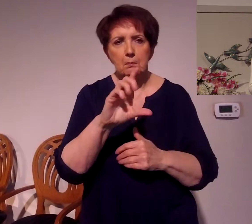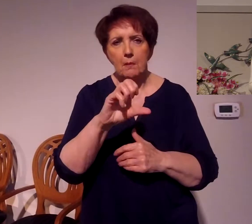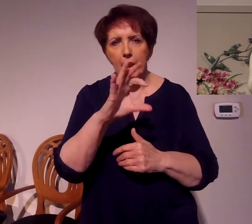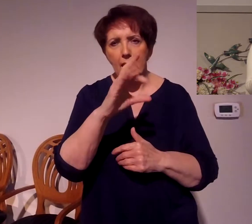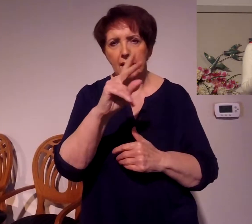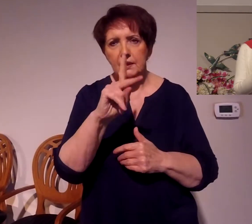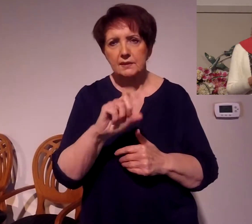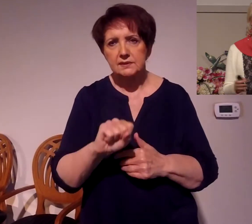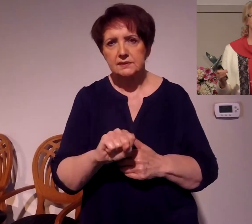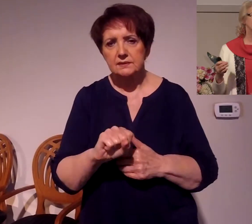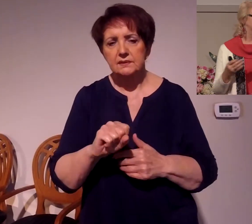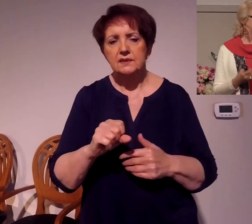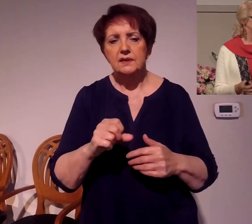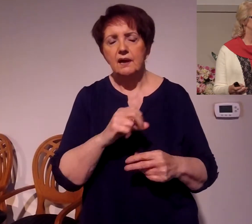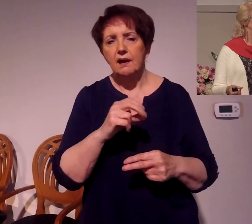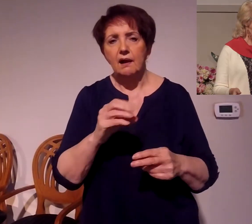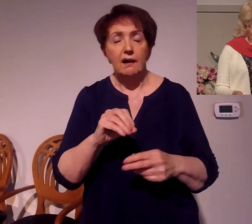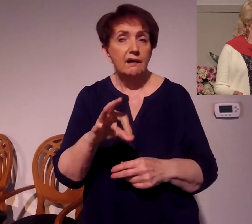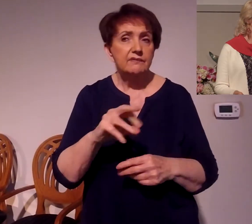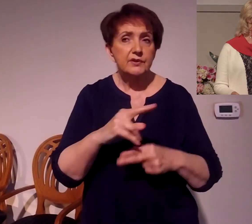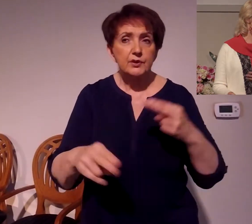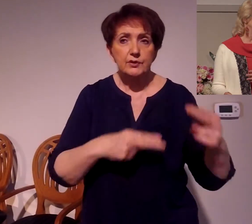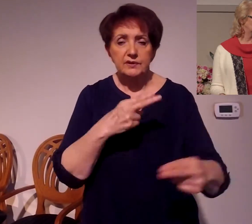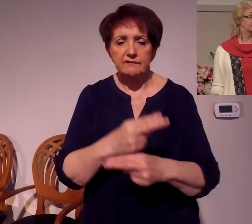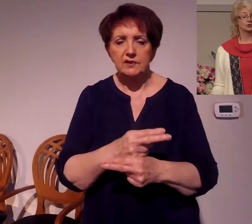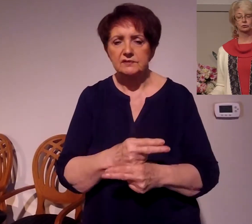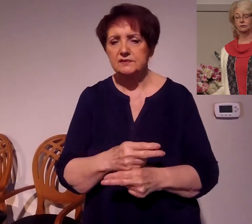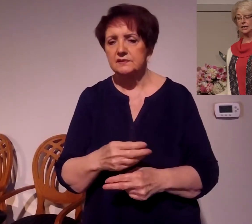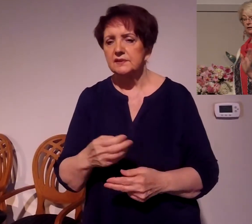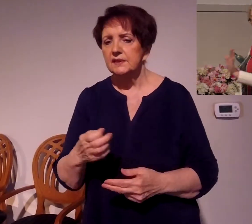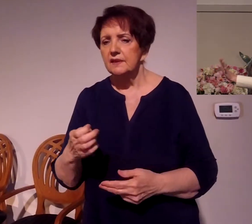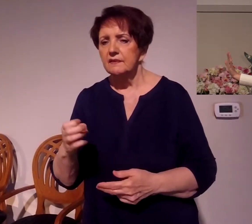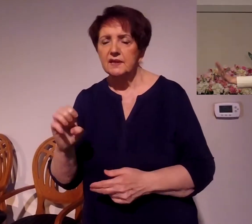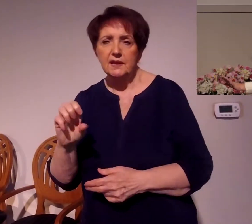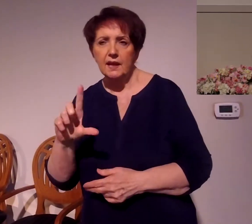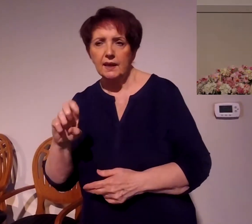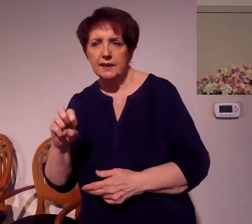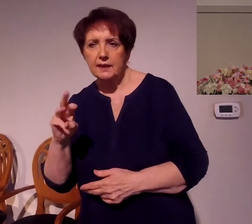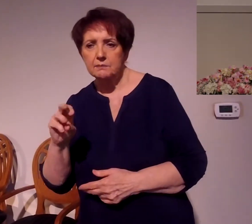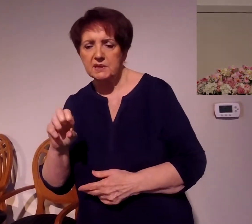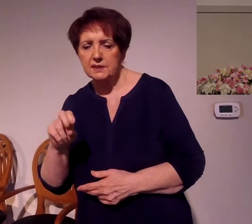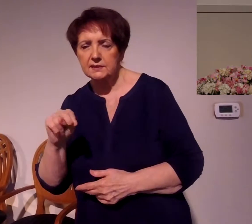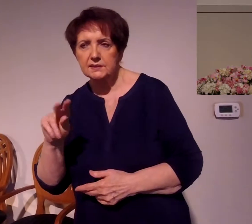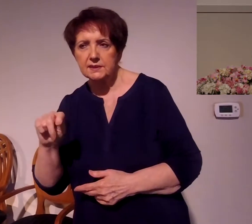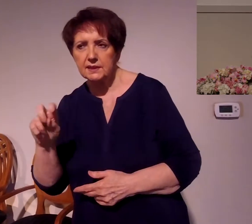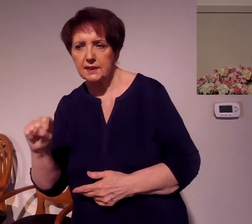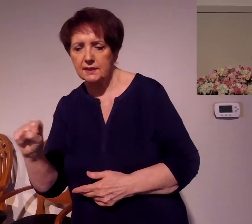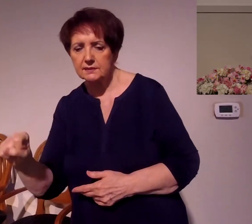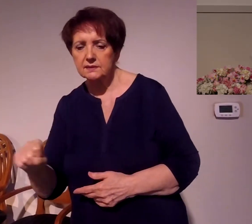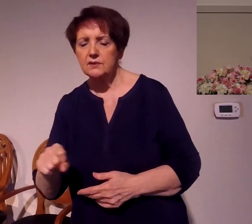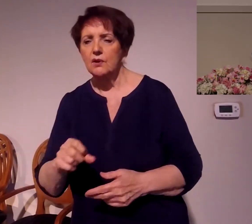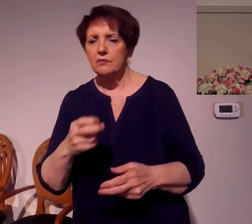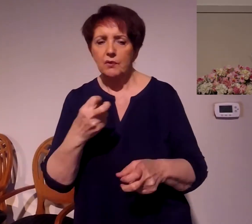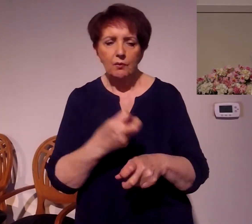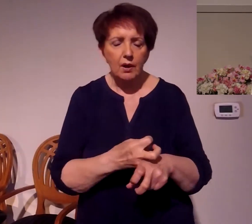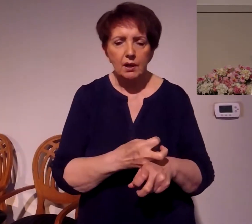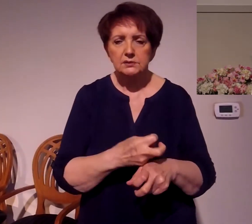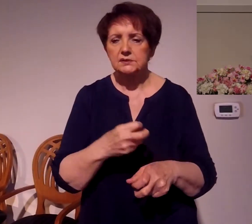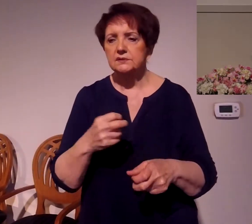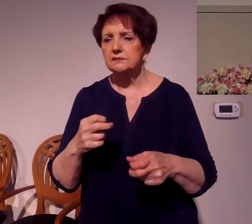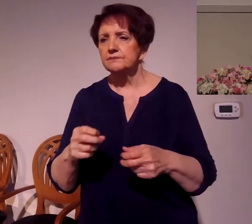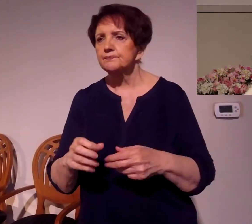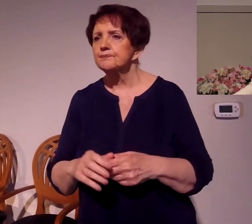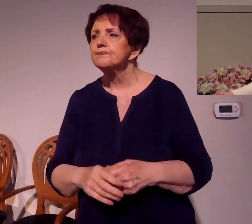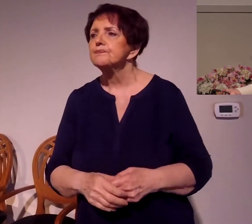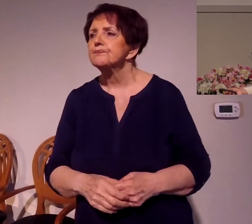and subatomic particles. The elements, minerals, rocks. We call this sort of the inanimate end of the scale.